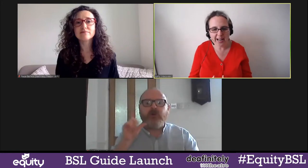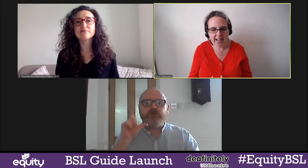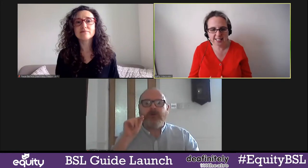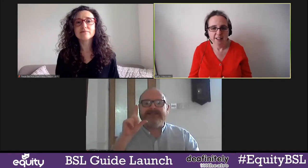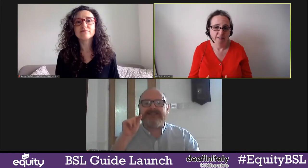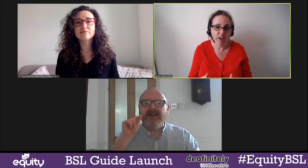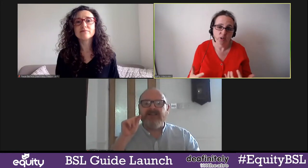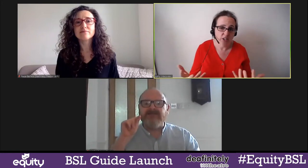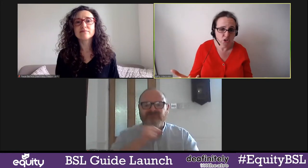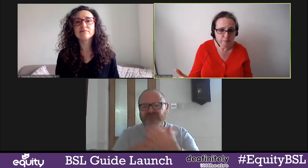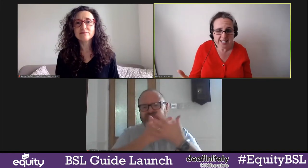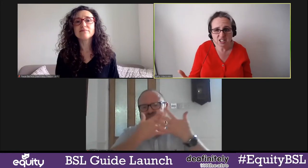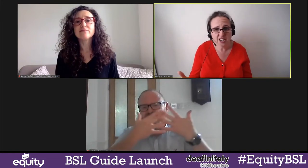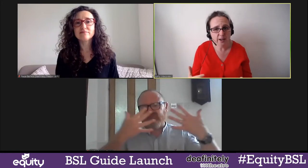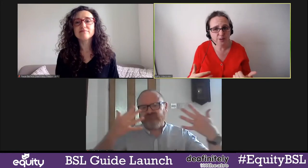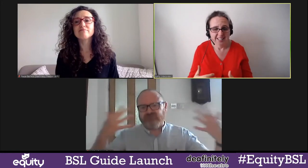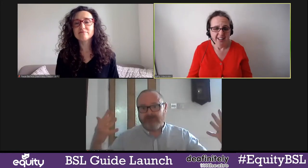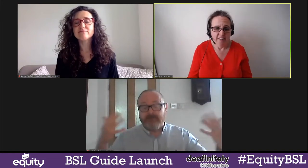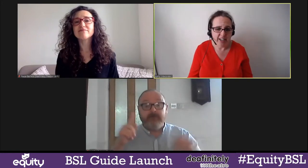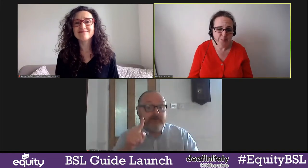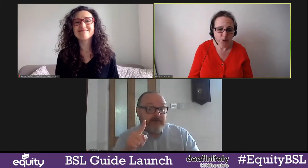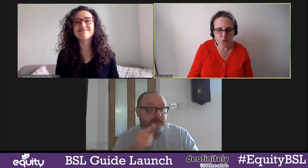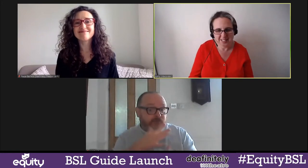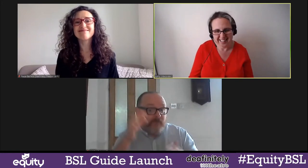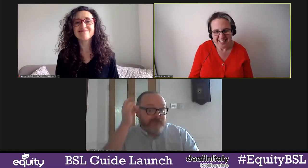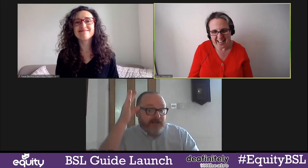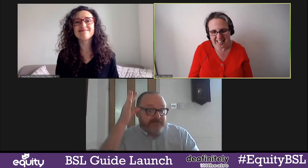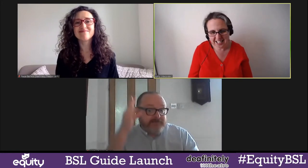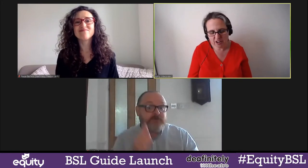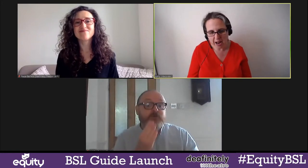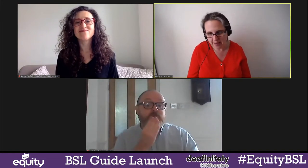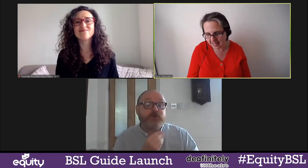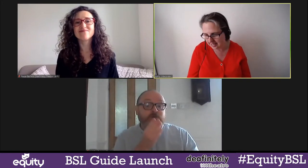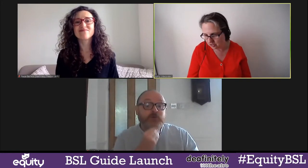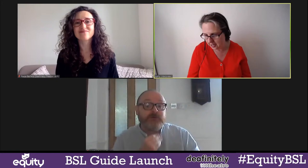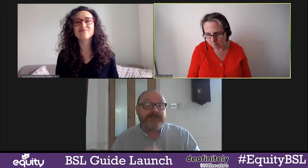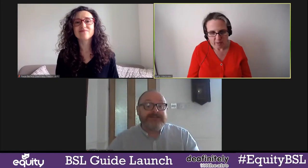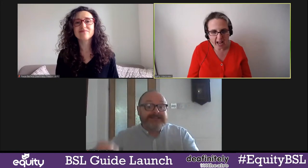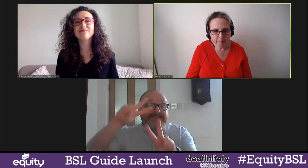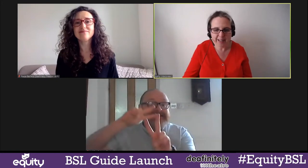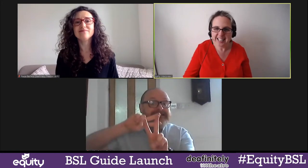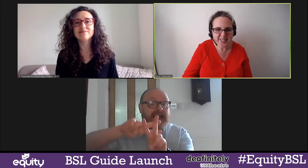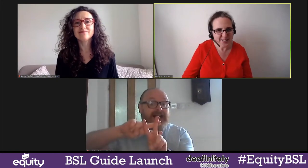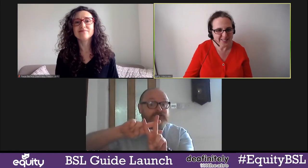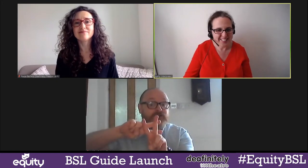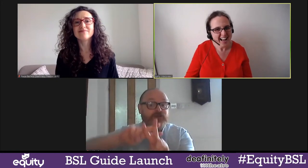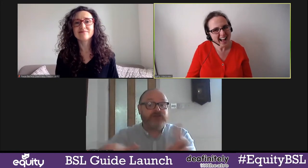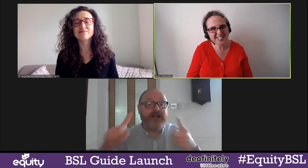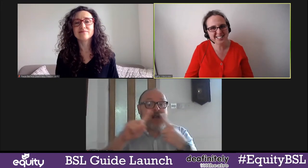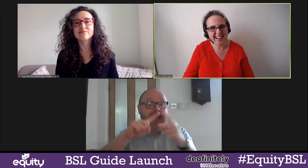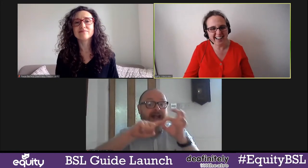colleagues, via your social media channels, Facebook, Twitter, Instagram, etc. And please use hashtag